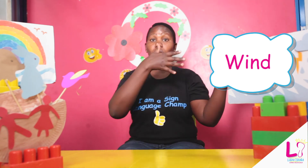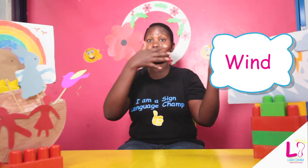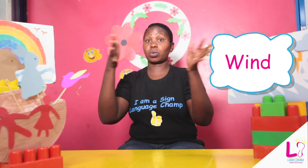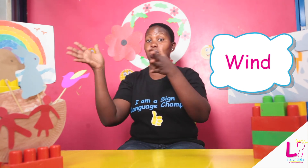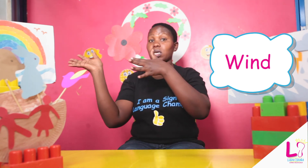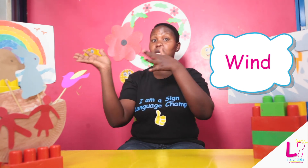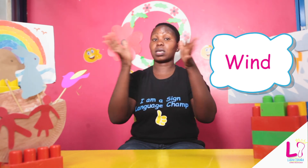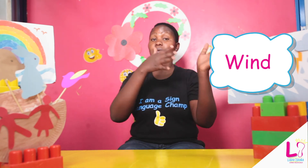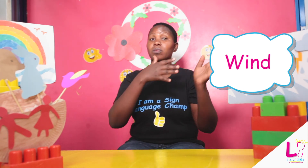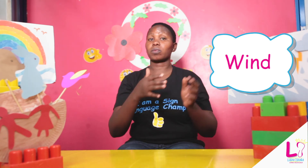wind.